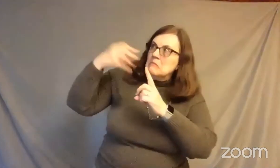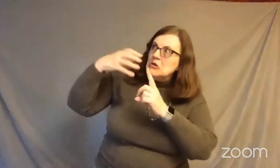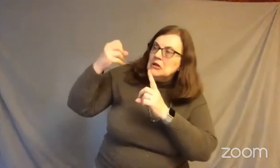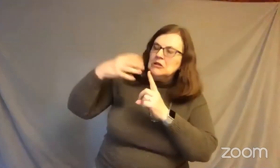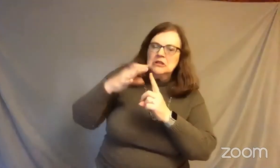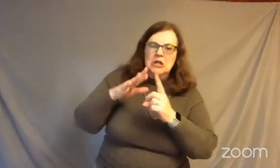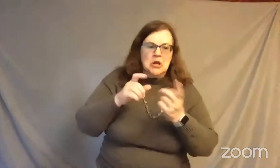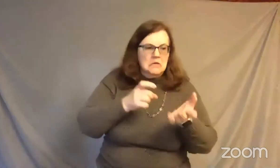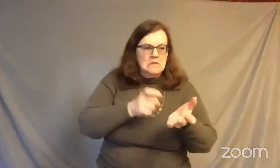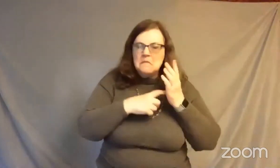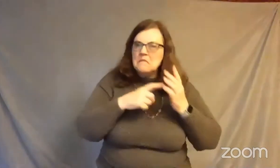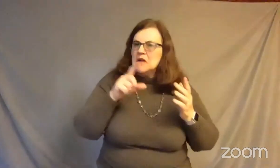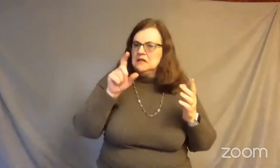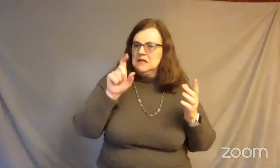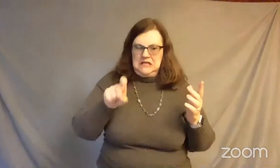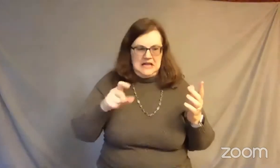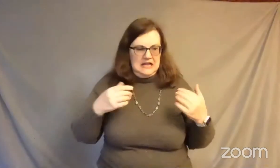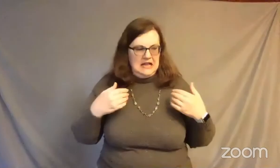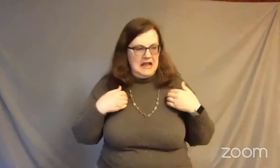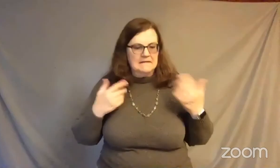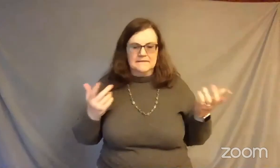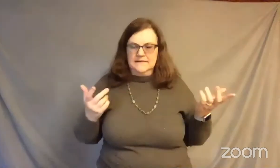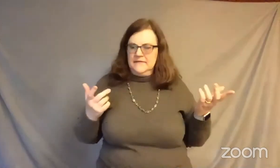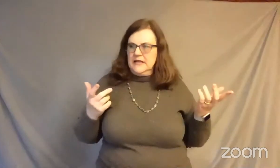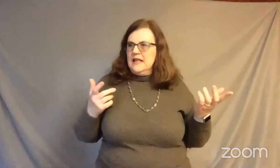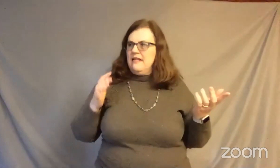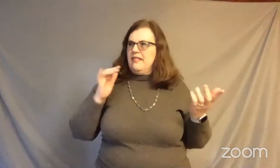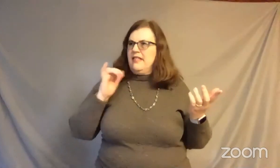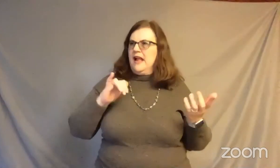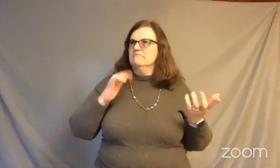must interact. They must be exposed to something to acquire it.